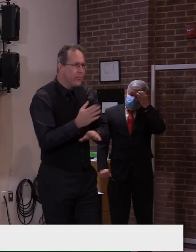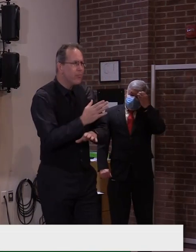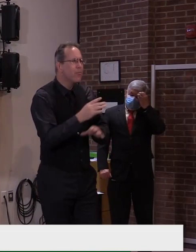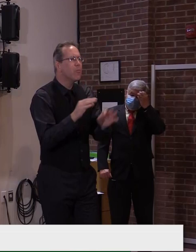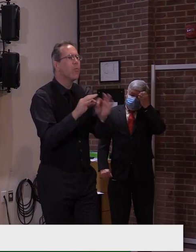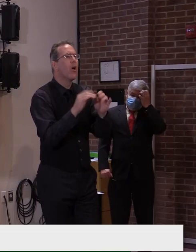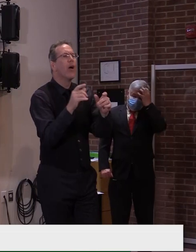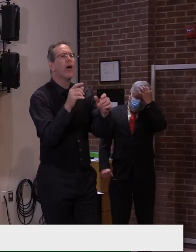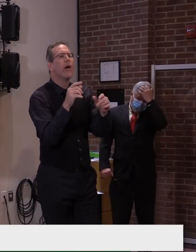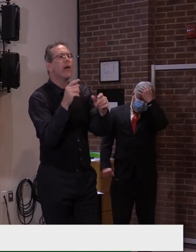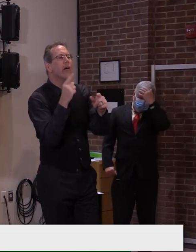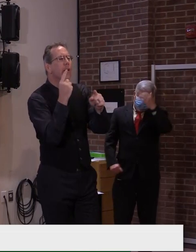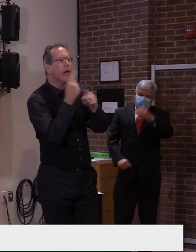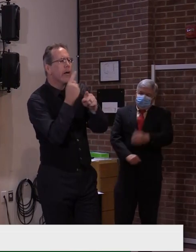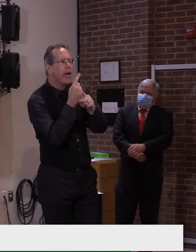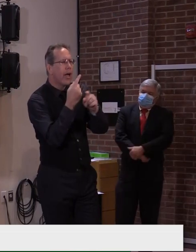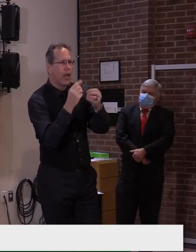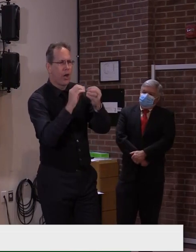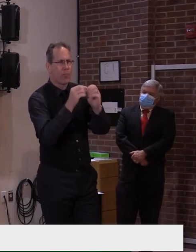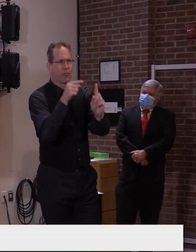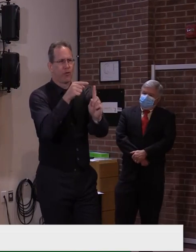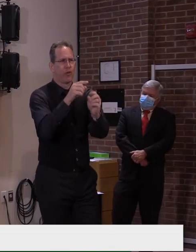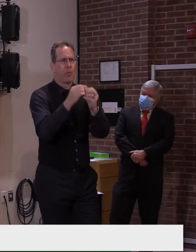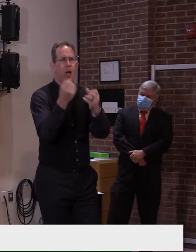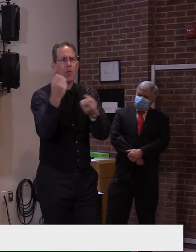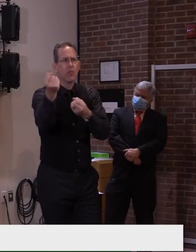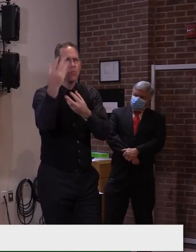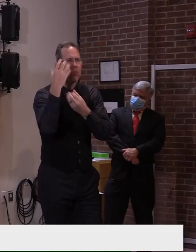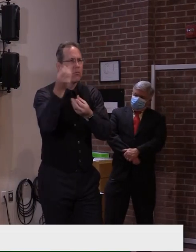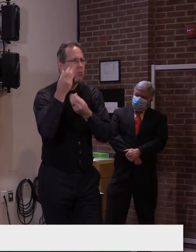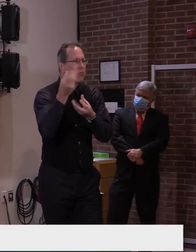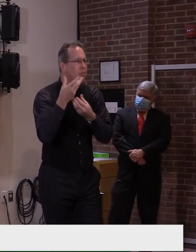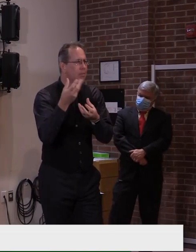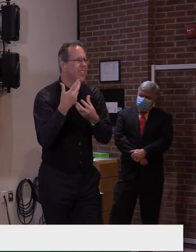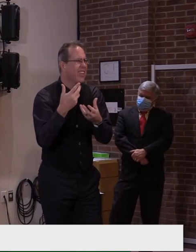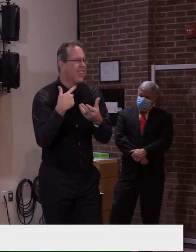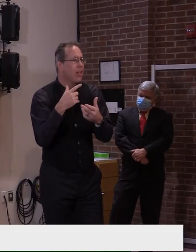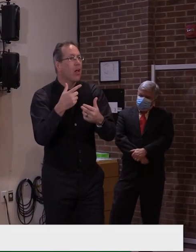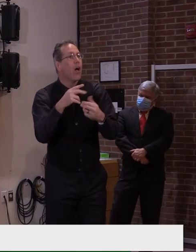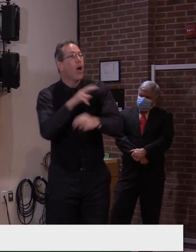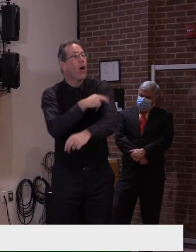consistent from the beginning, and it'll be consistent throughout this pandemic, to endemic.